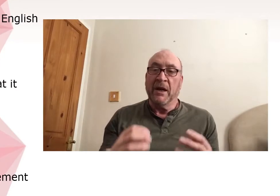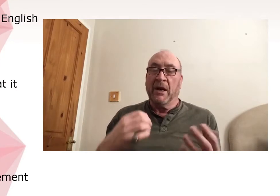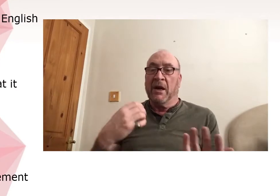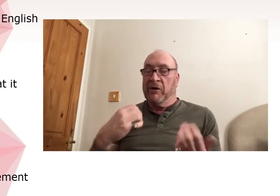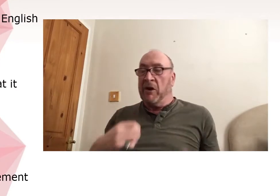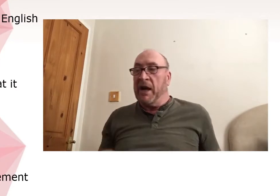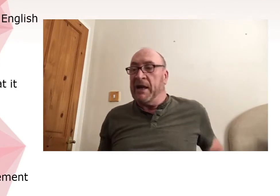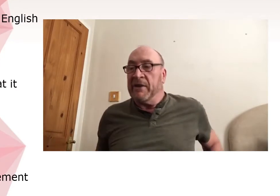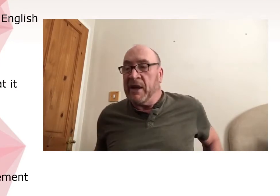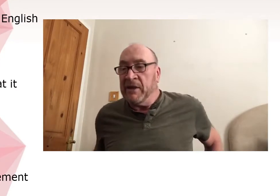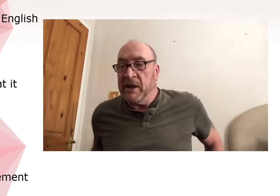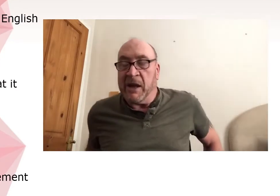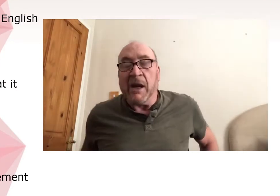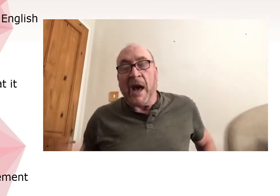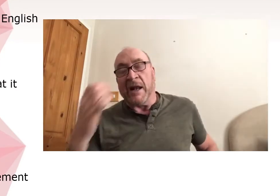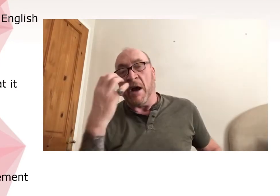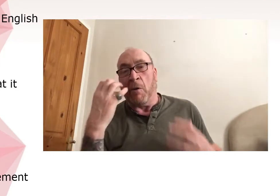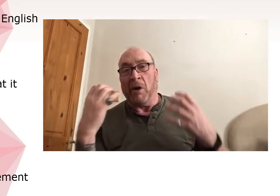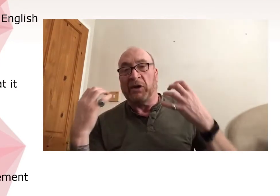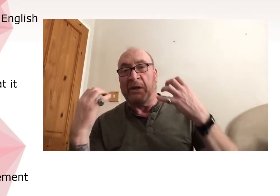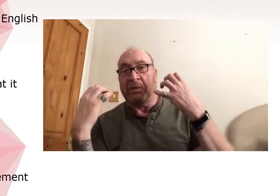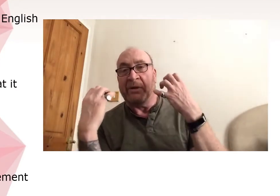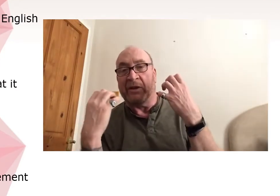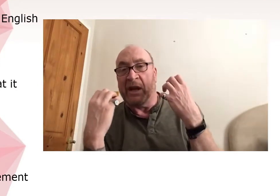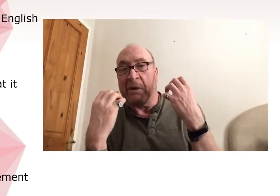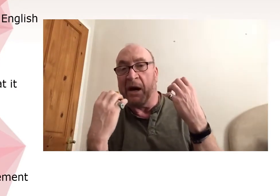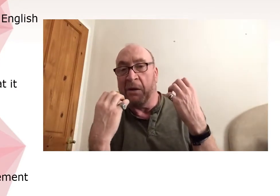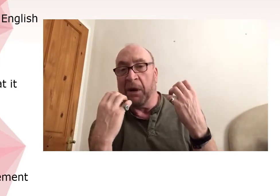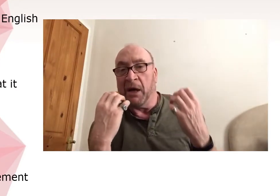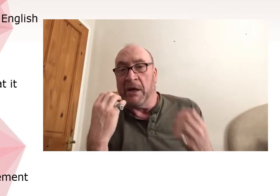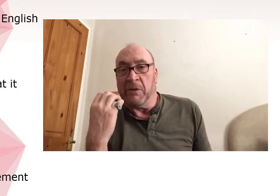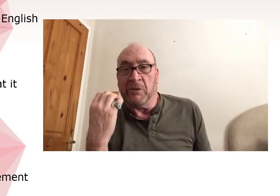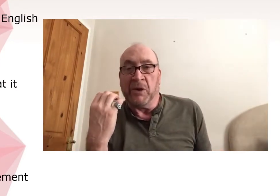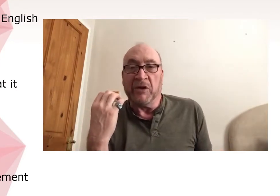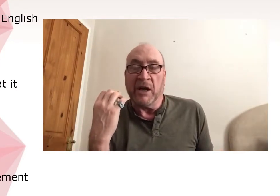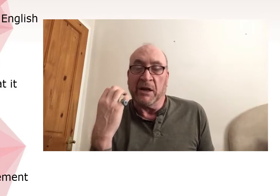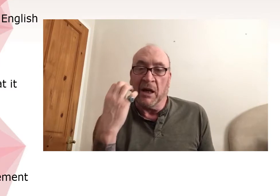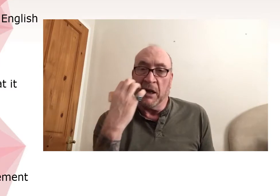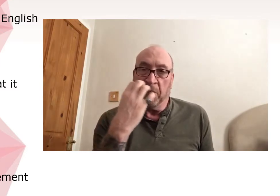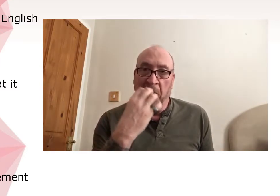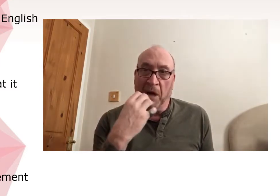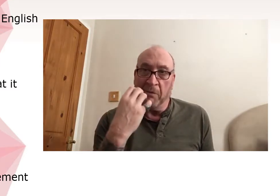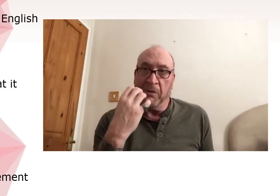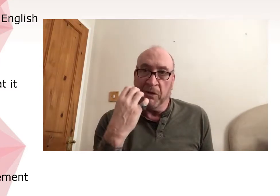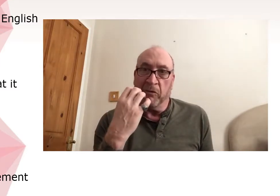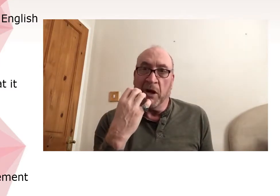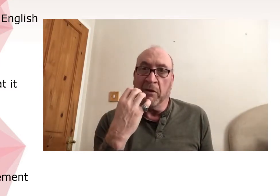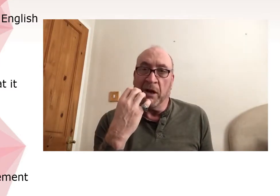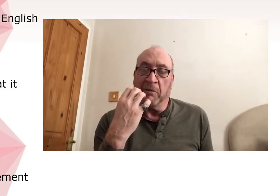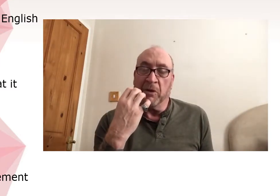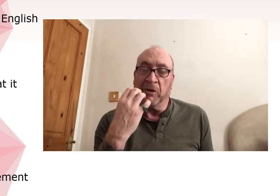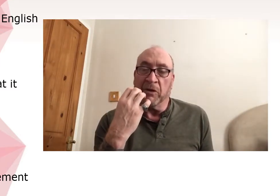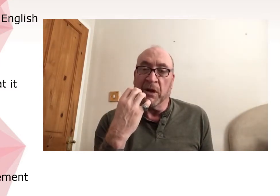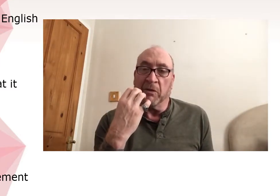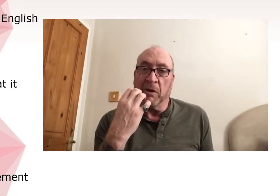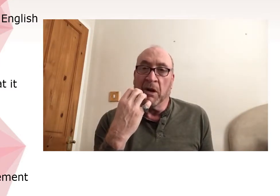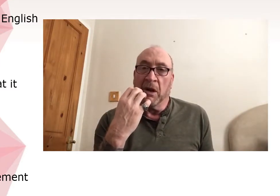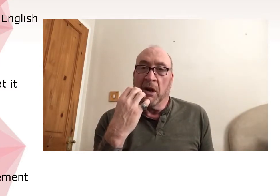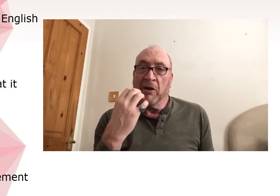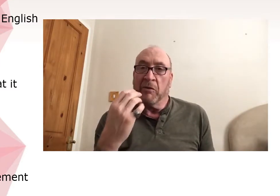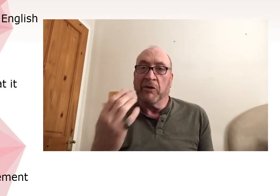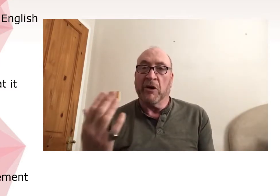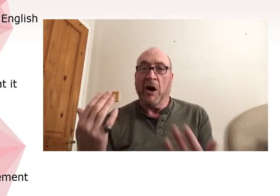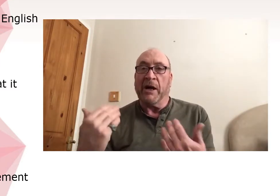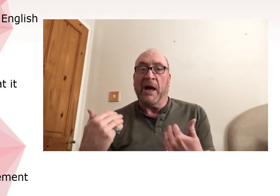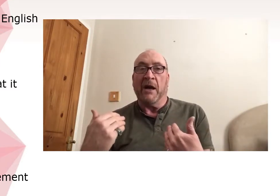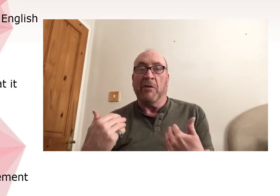Okay. So again, that's it. And again, what I said previously about lip movement and keeping your mouth moving is really important in this one.